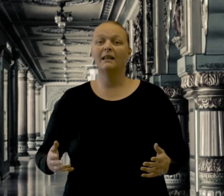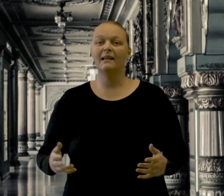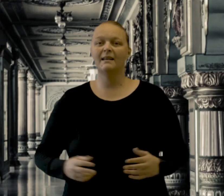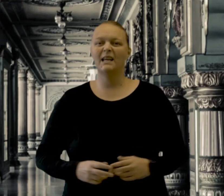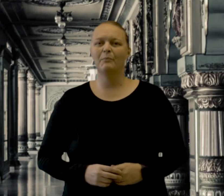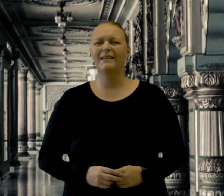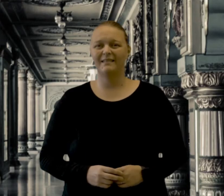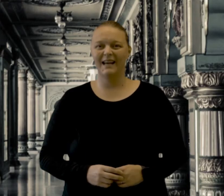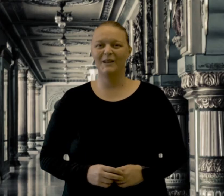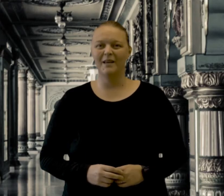Let's keep a steady beat.